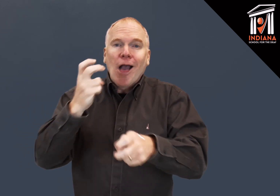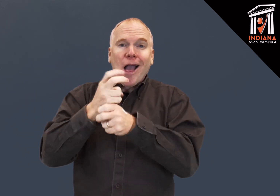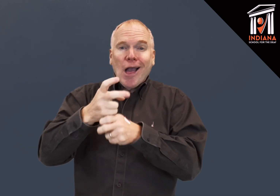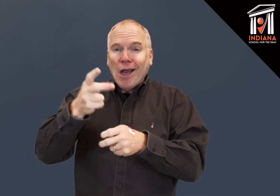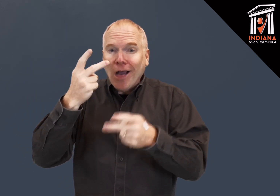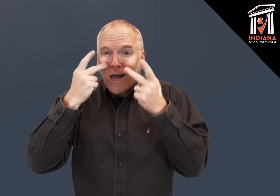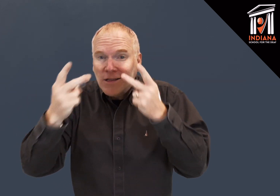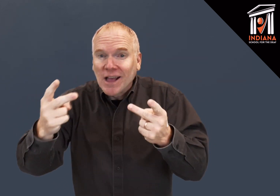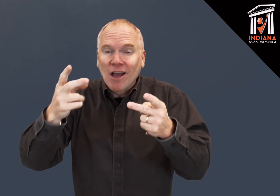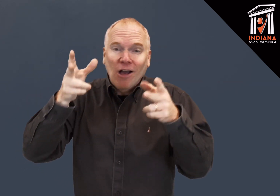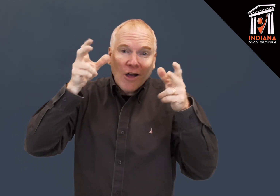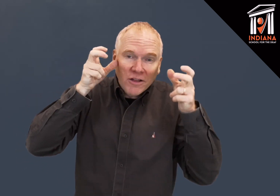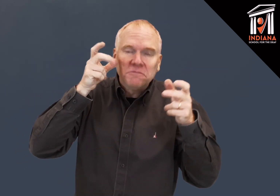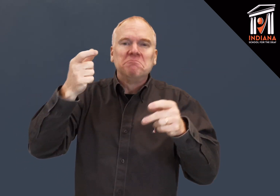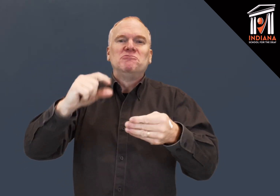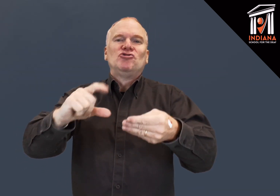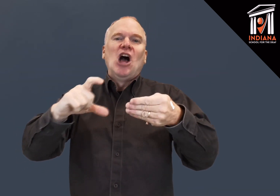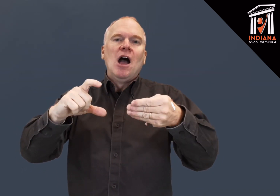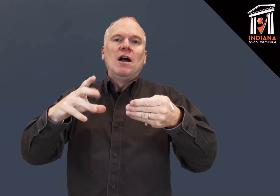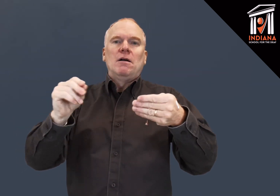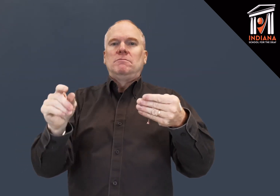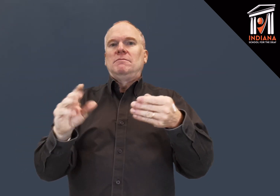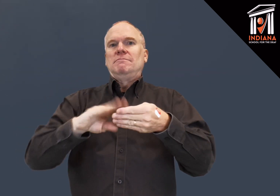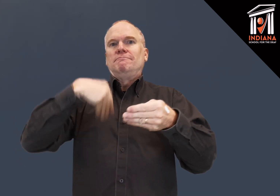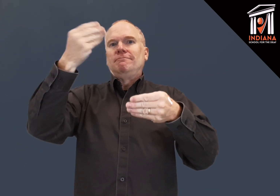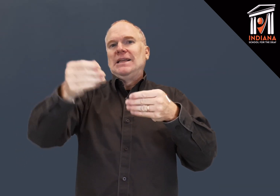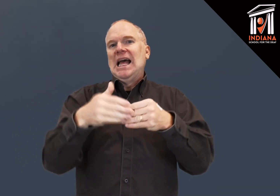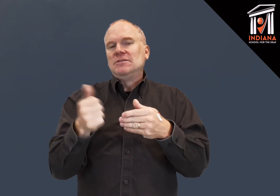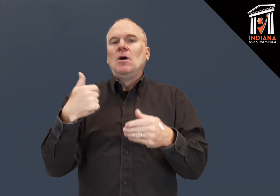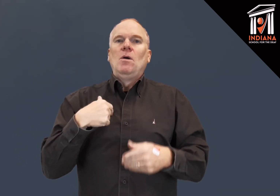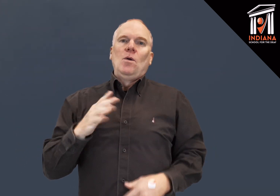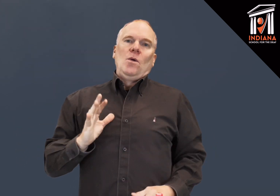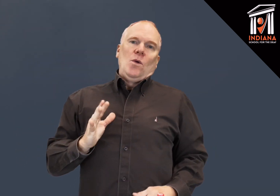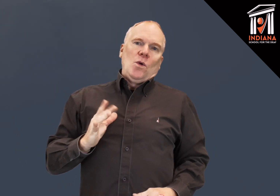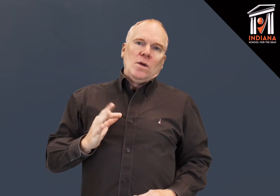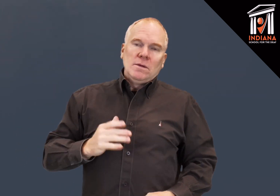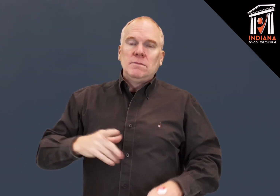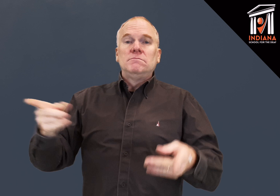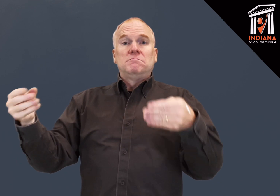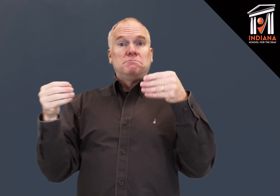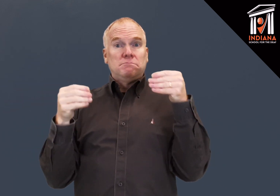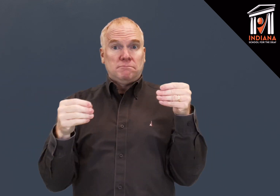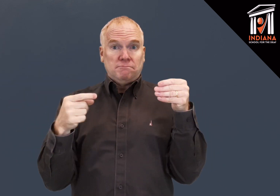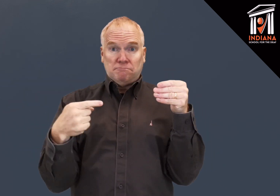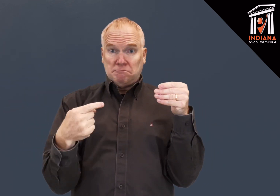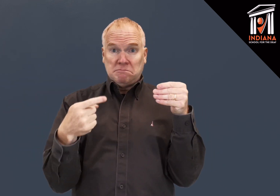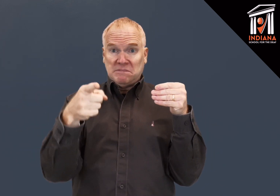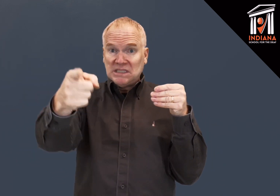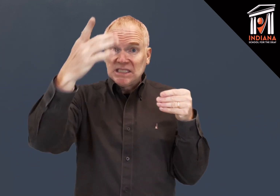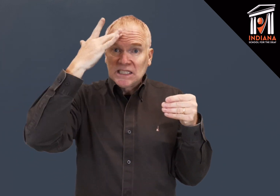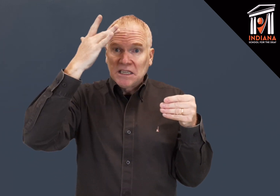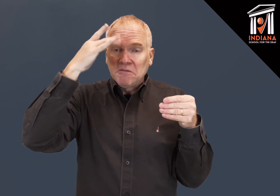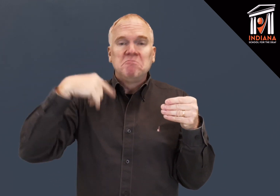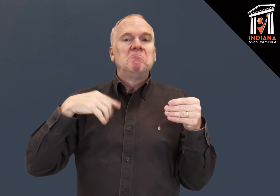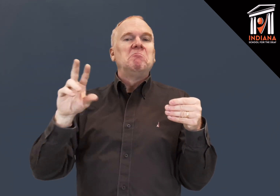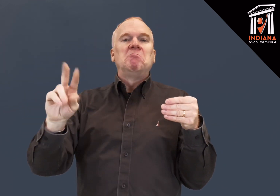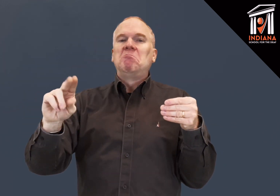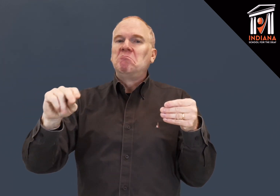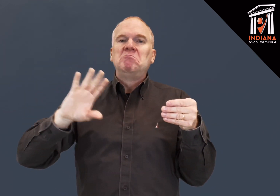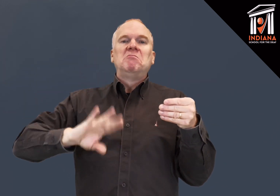are giving vaccinations to those individuals 80 years or older. So that makes it more convenient for those